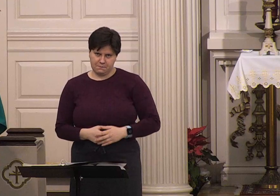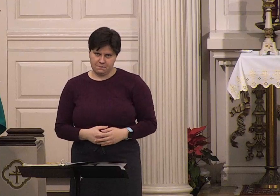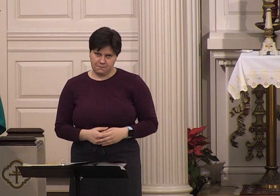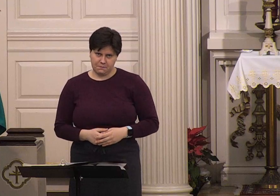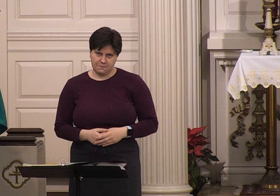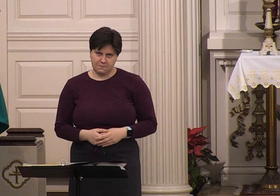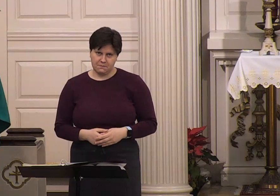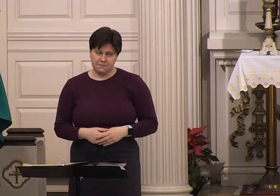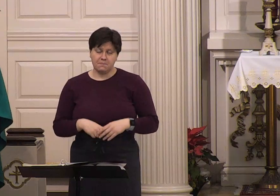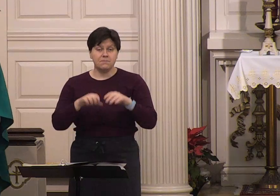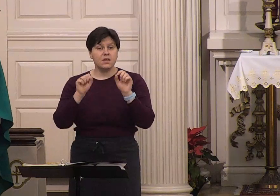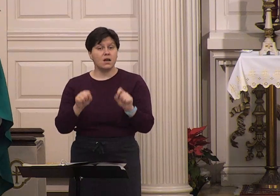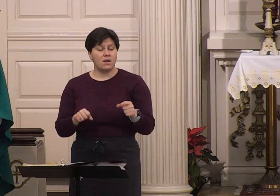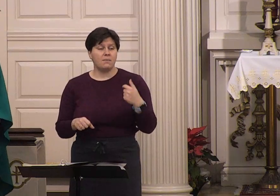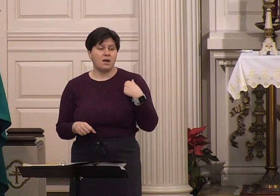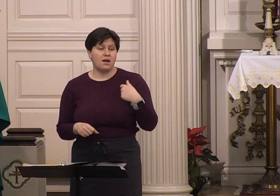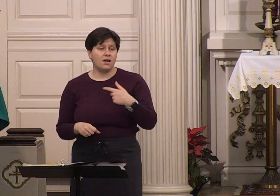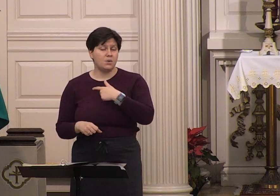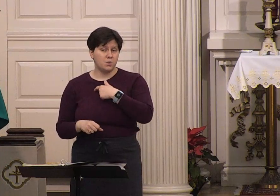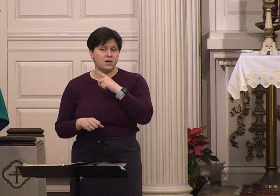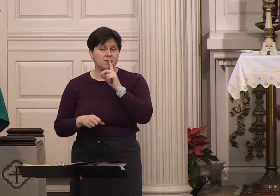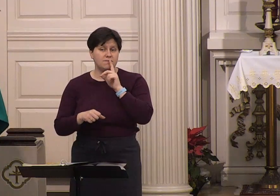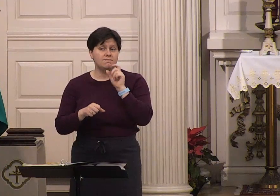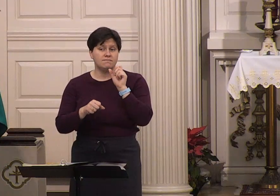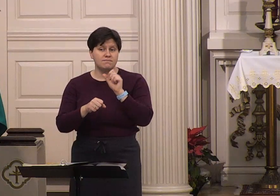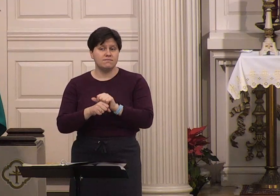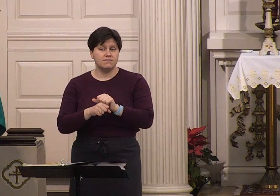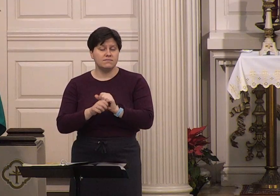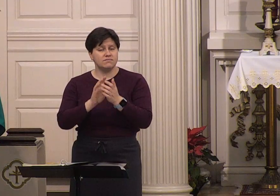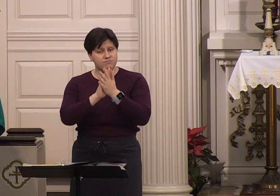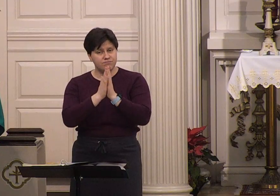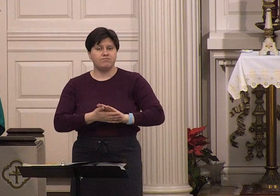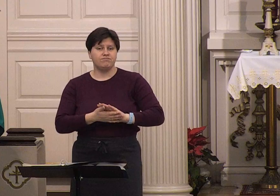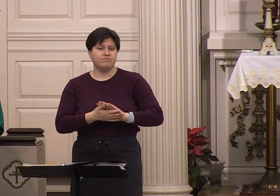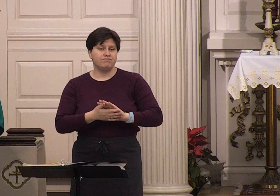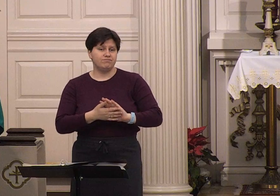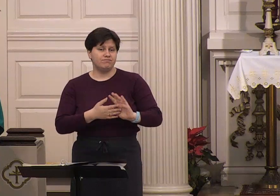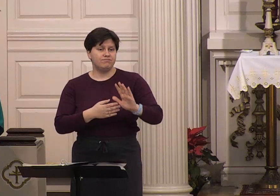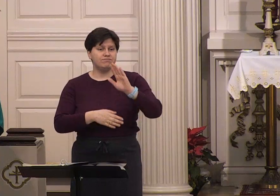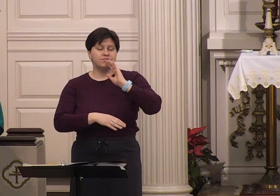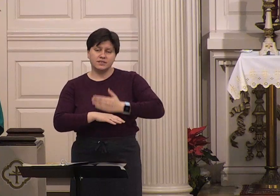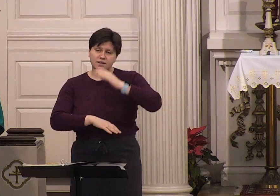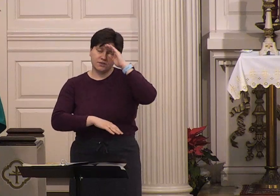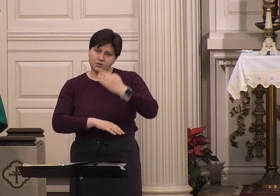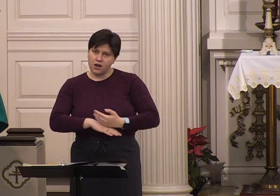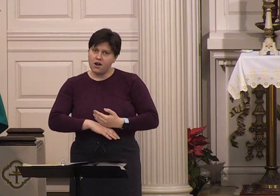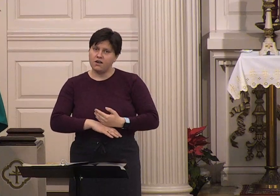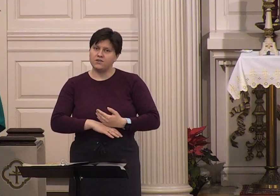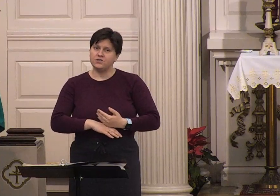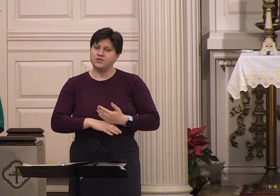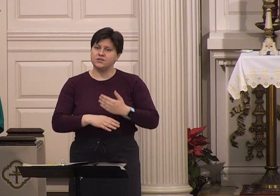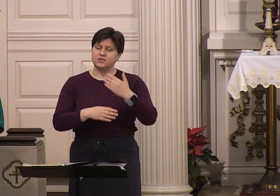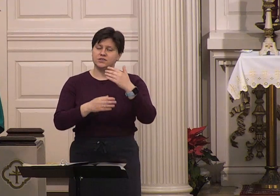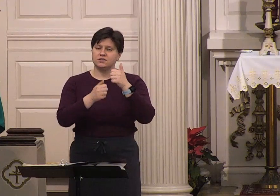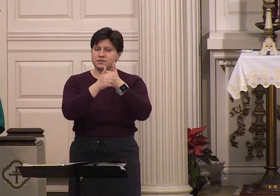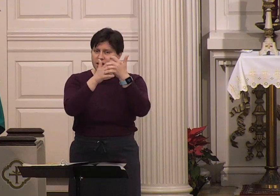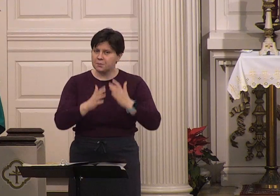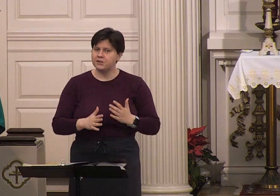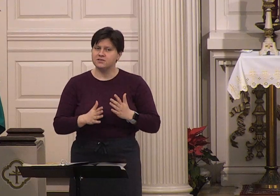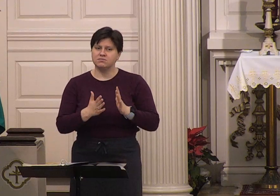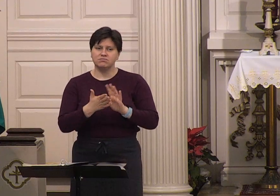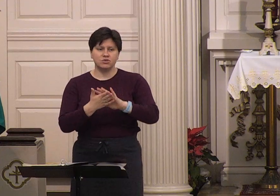May we indeed be sons and daughters, good disciples, students of